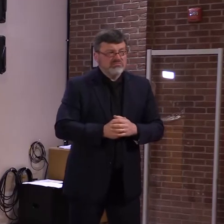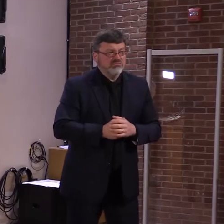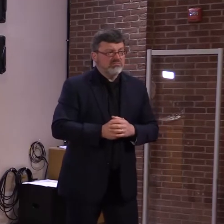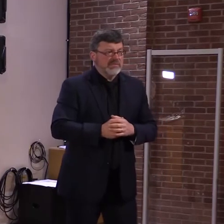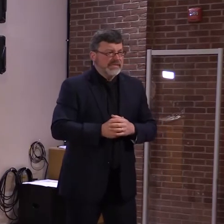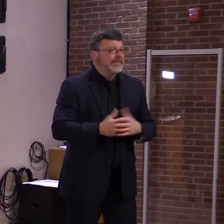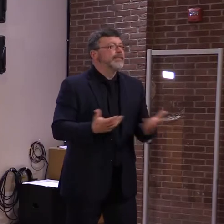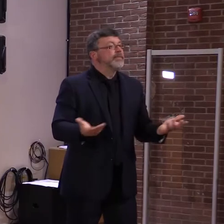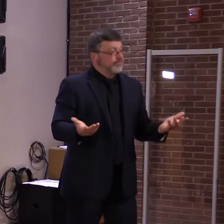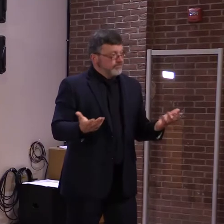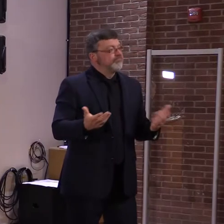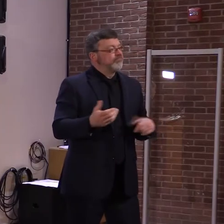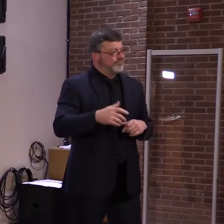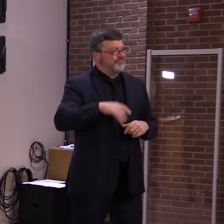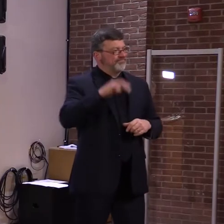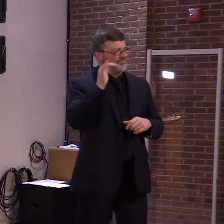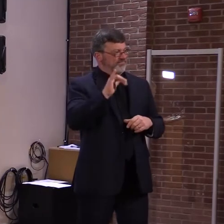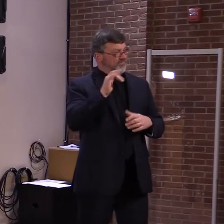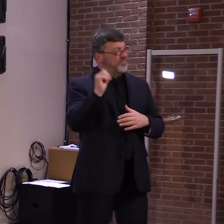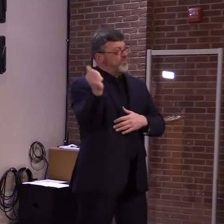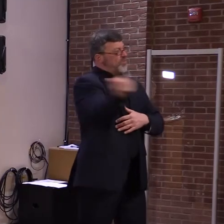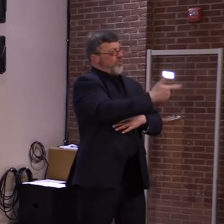loneliness, depression,